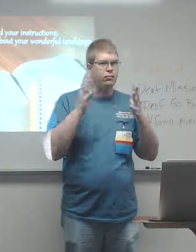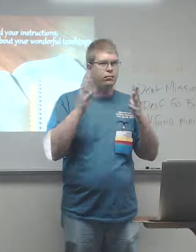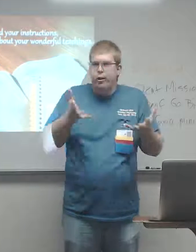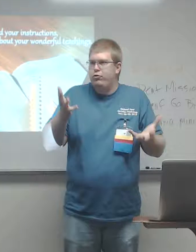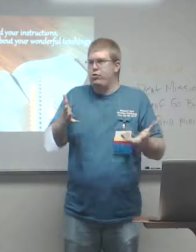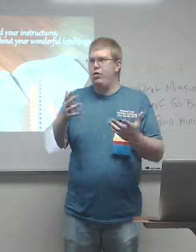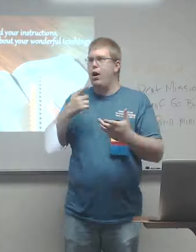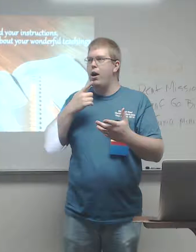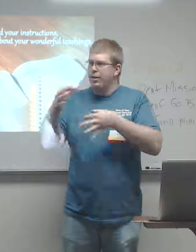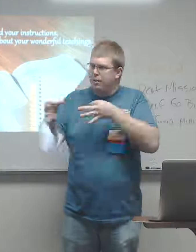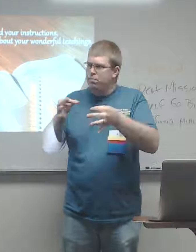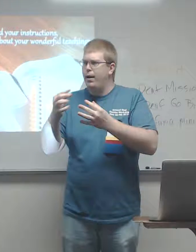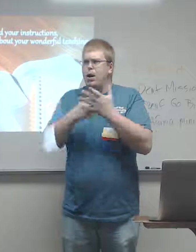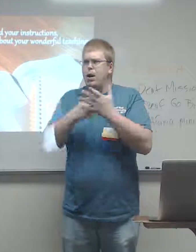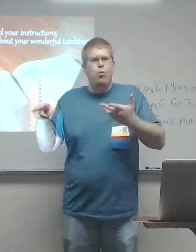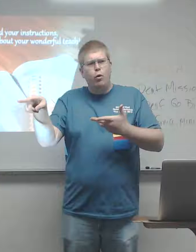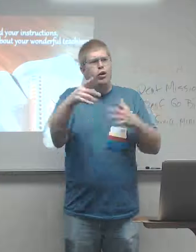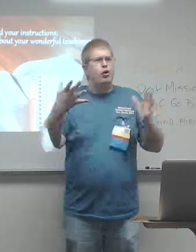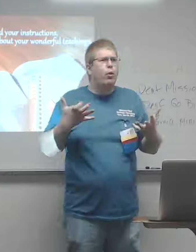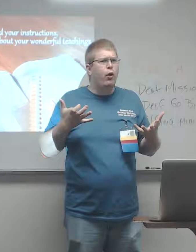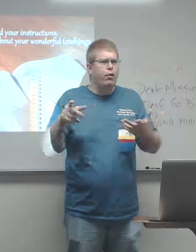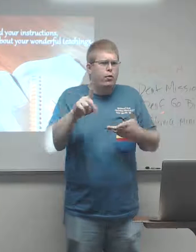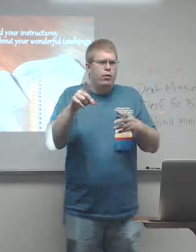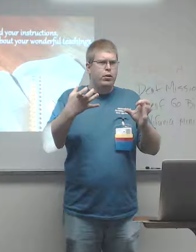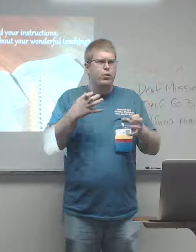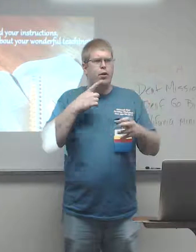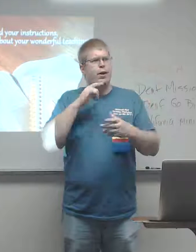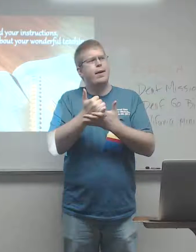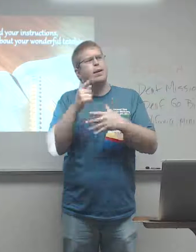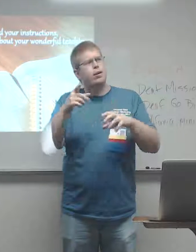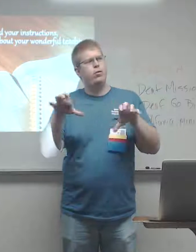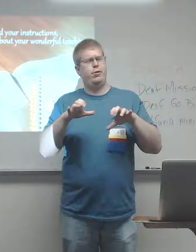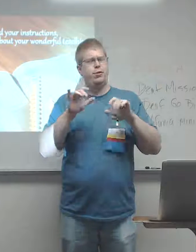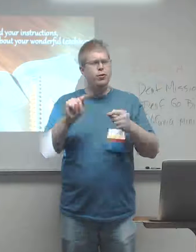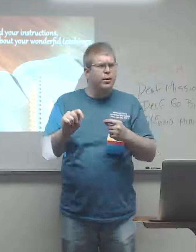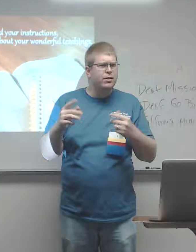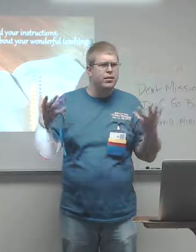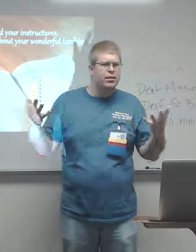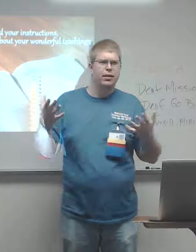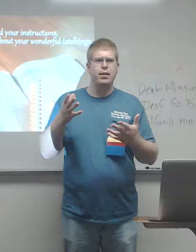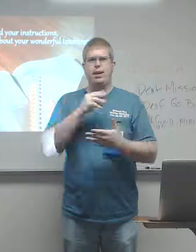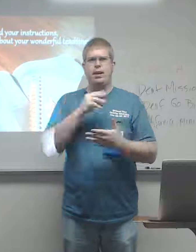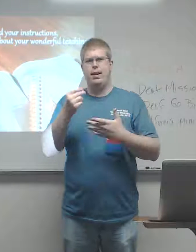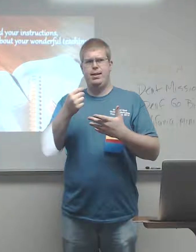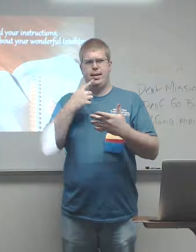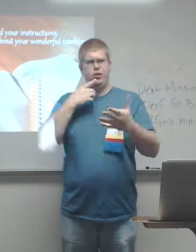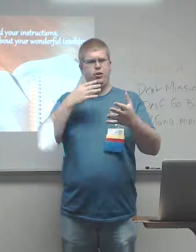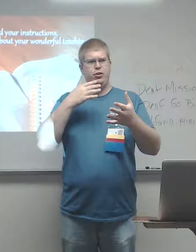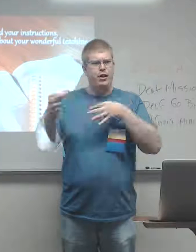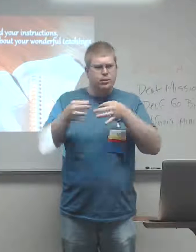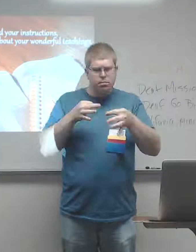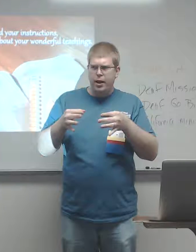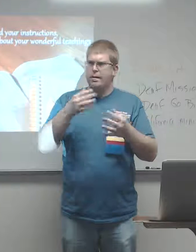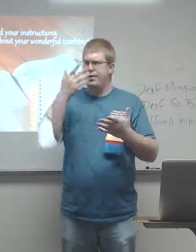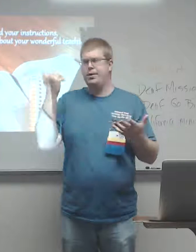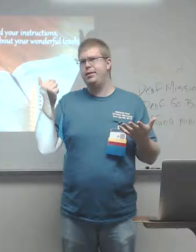to, just talk and explain, what do you want? What do you want? How do you want to do it? And just explain, because,